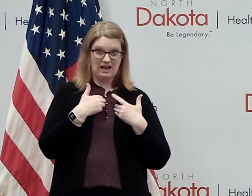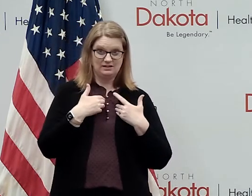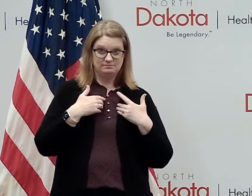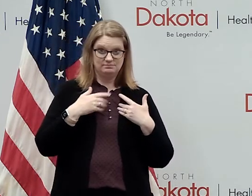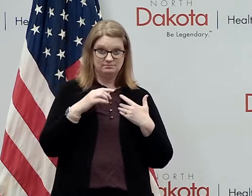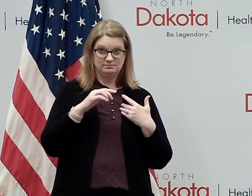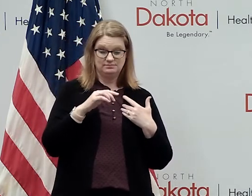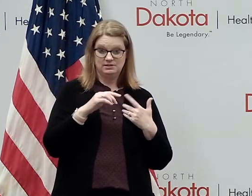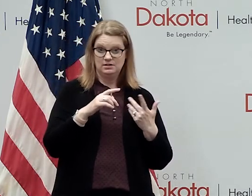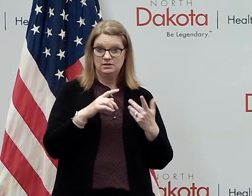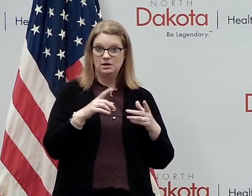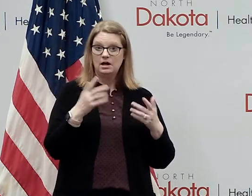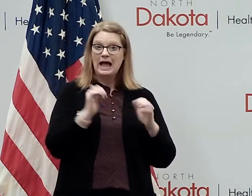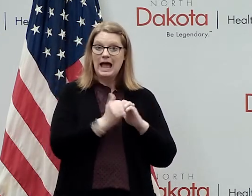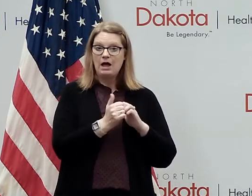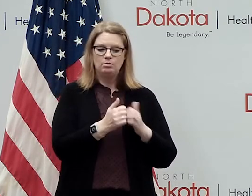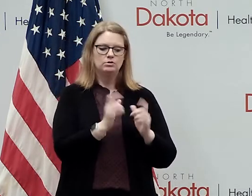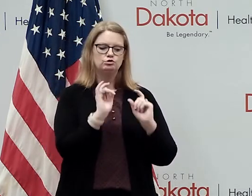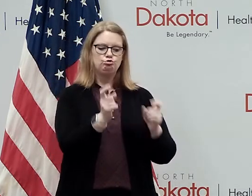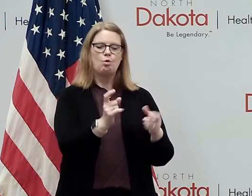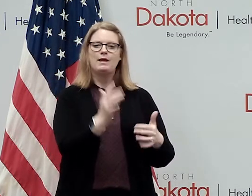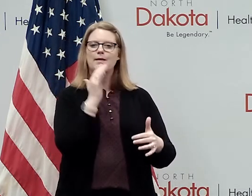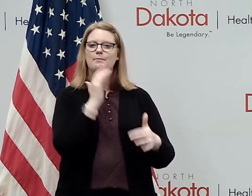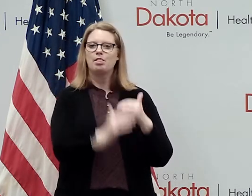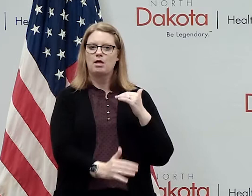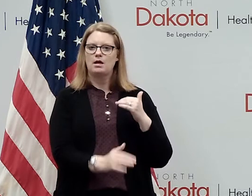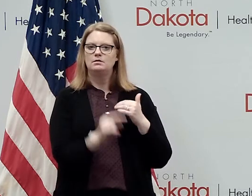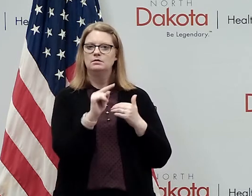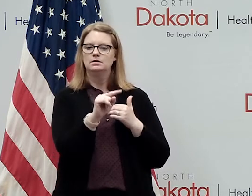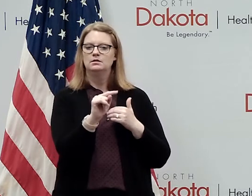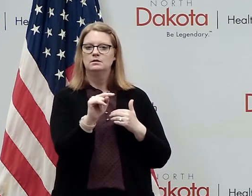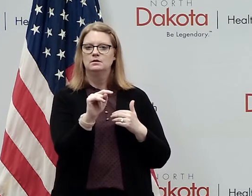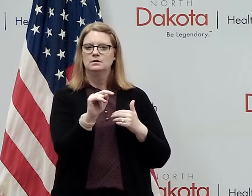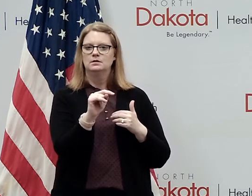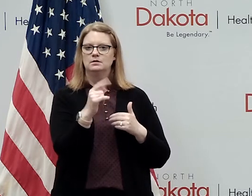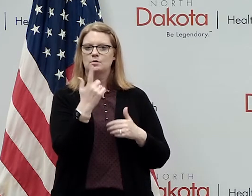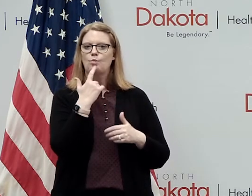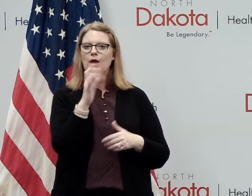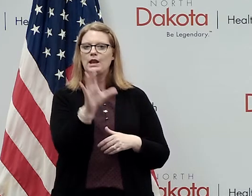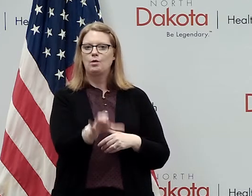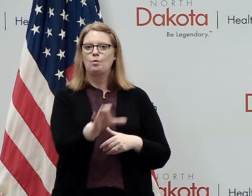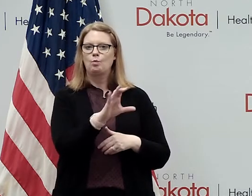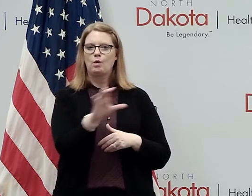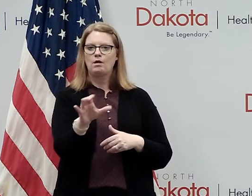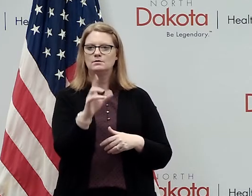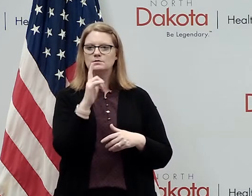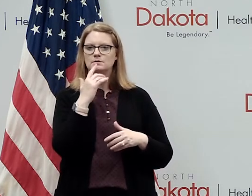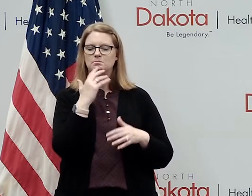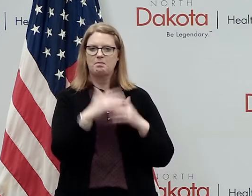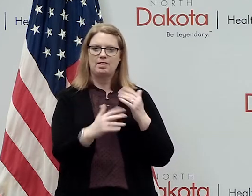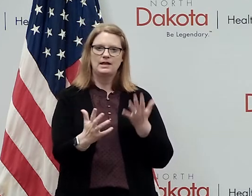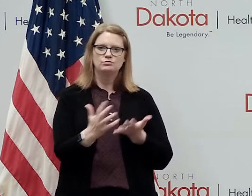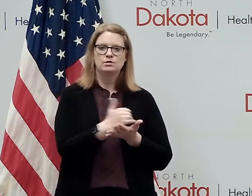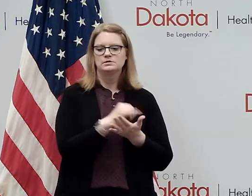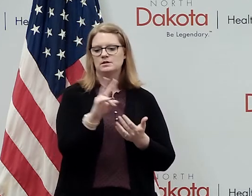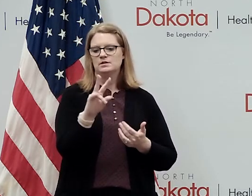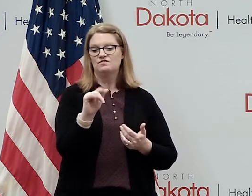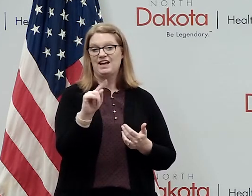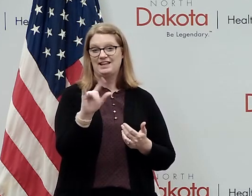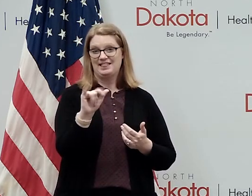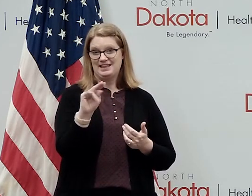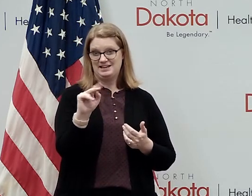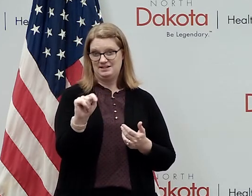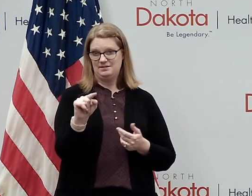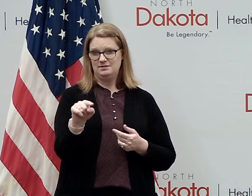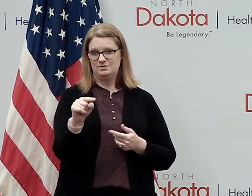can donate blood through your local Red Cross blood drives. Vitalant, who we talked